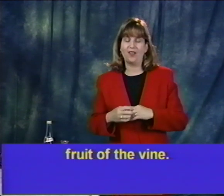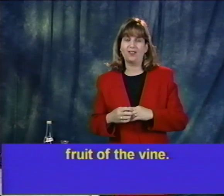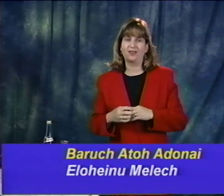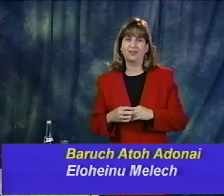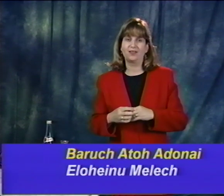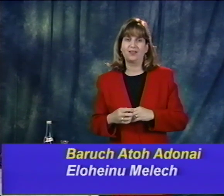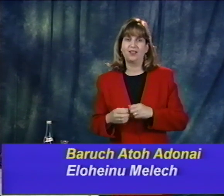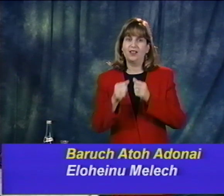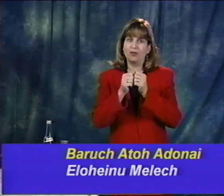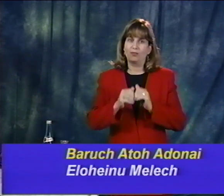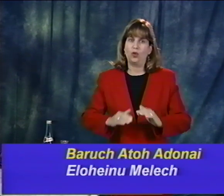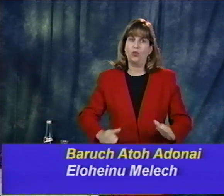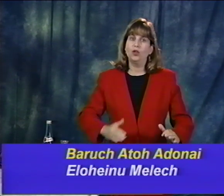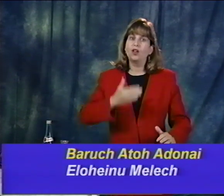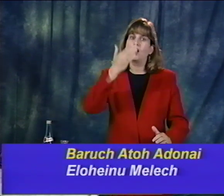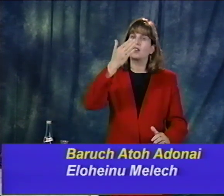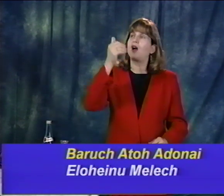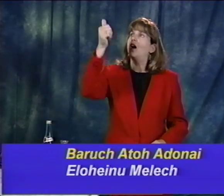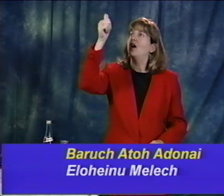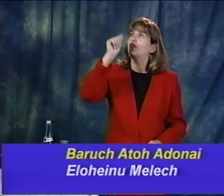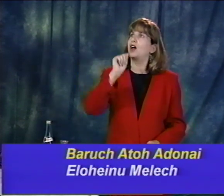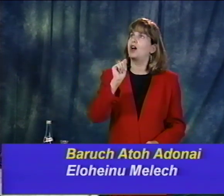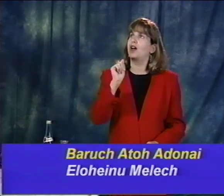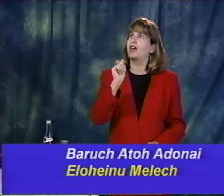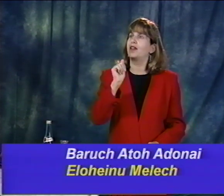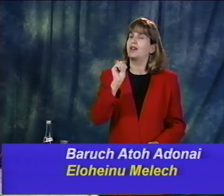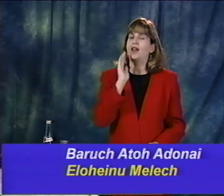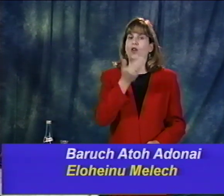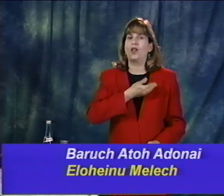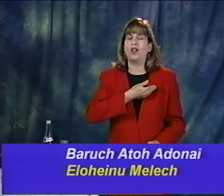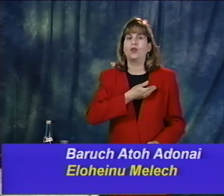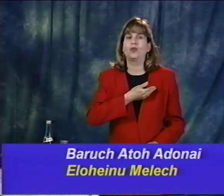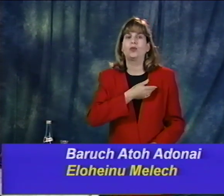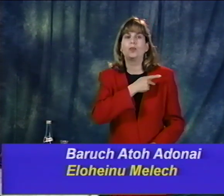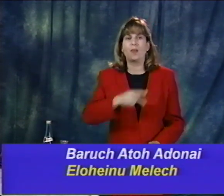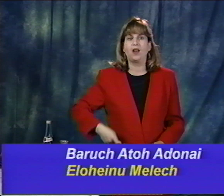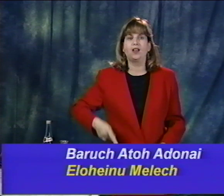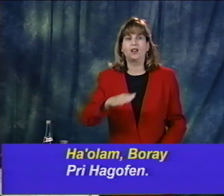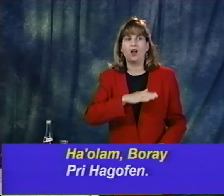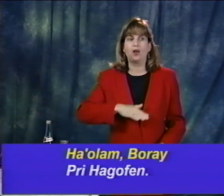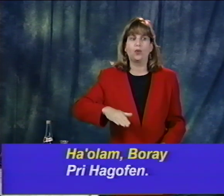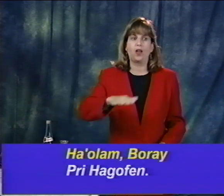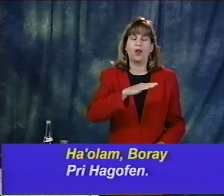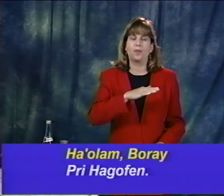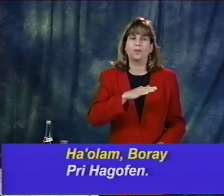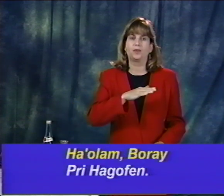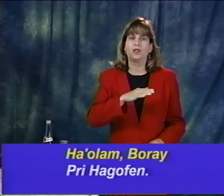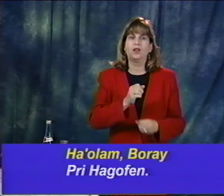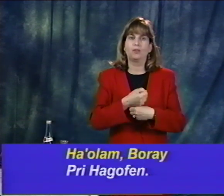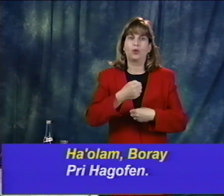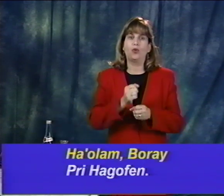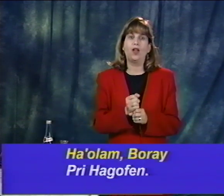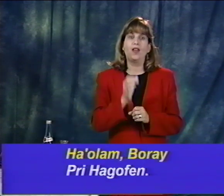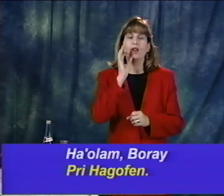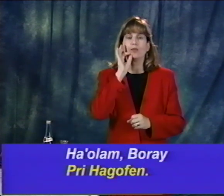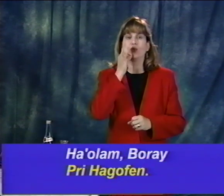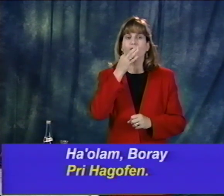vine. Baruch atah Adonai, Eloheinu melech haolam, borei